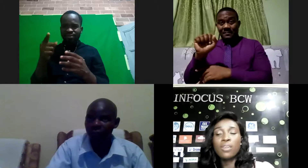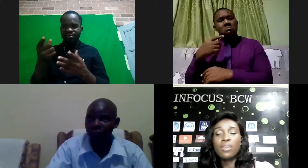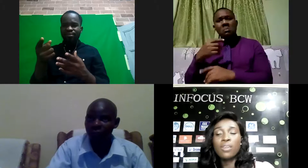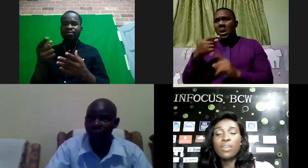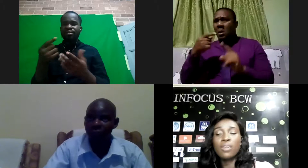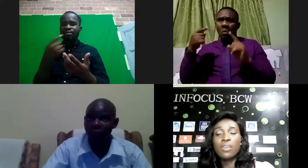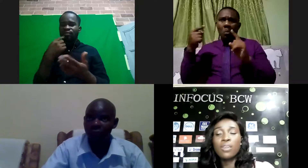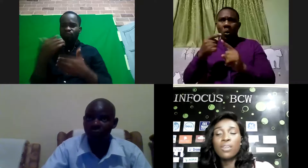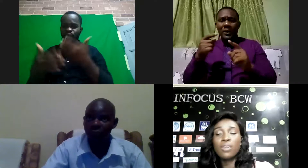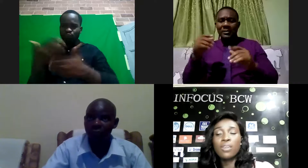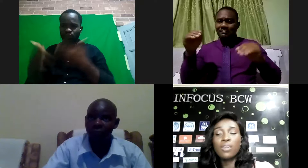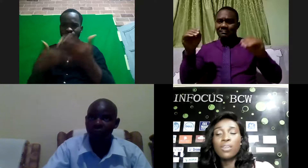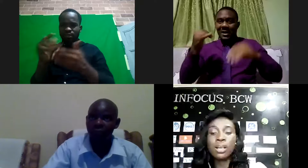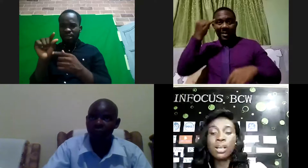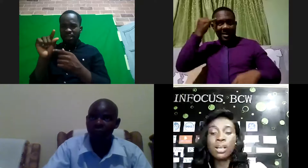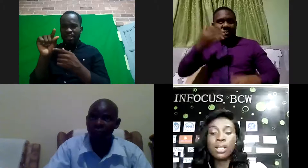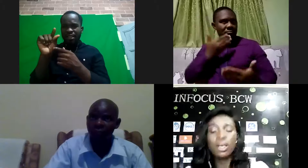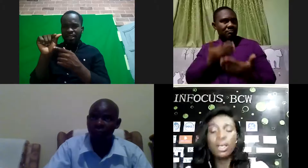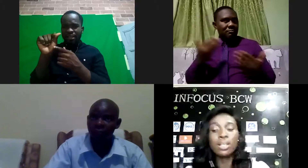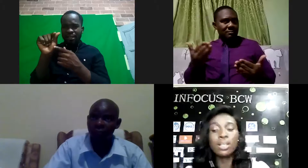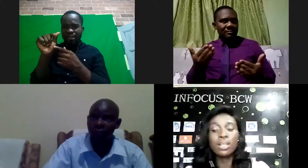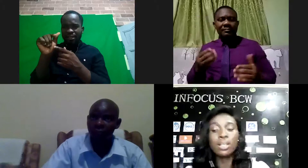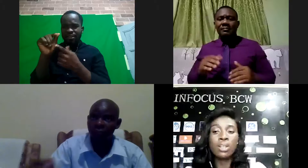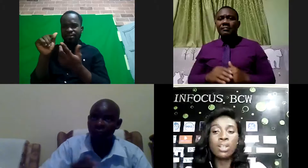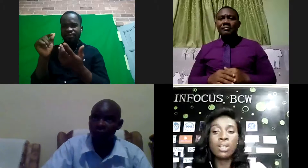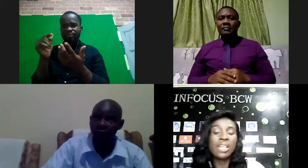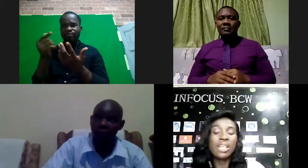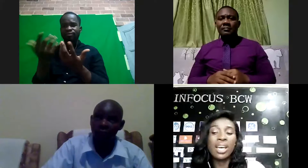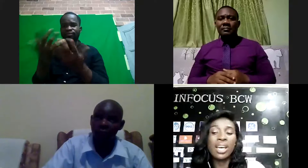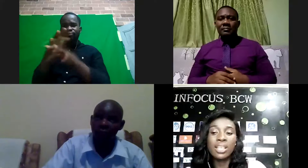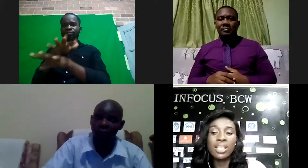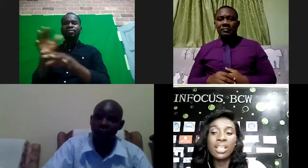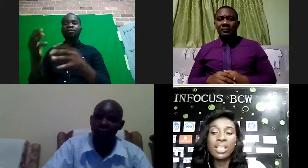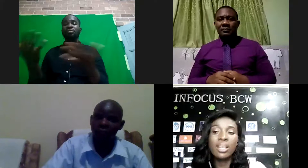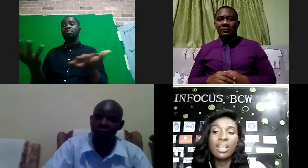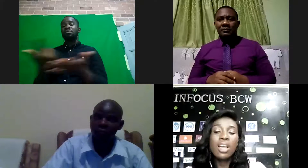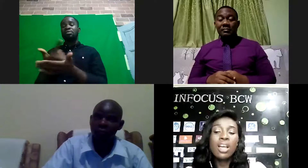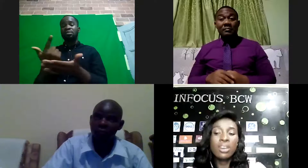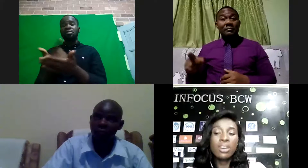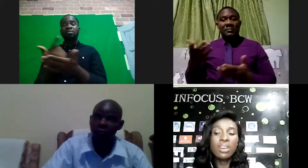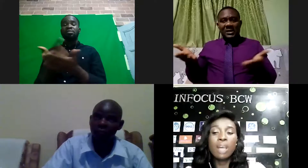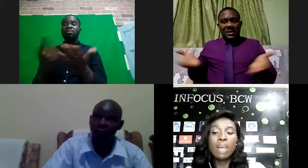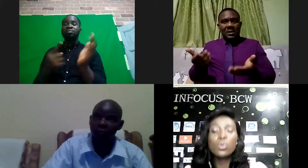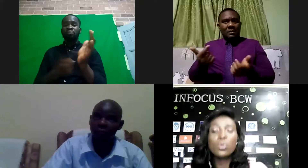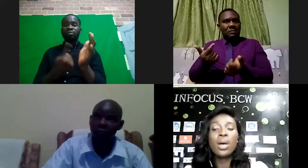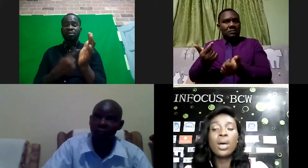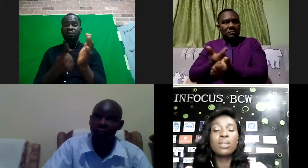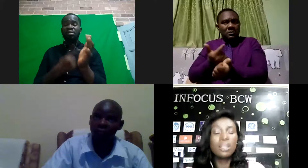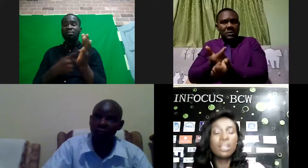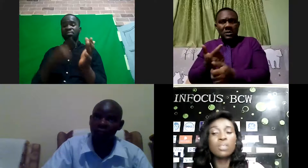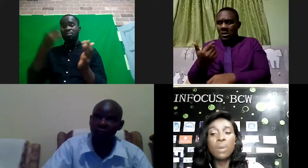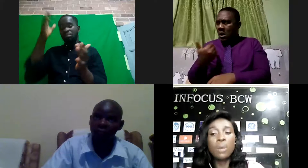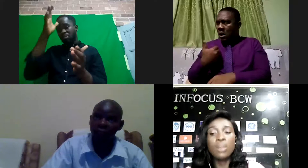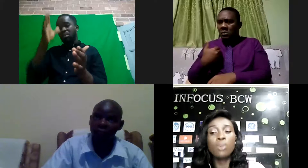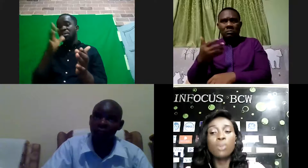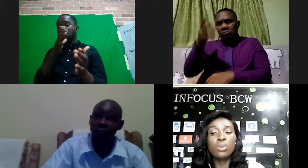having a little bit of hearing issue. What do you have to say about this? I think this cuts across. Even here in Ghana, there are times